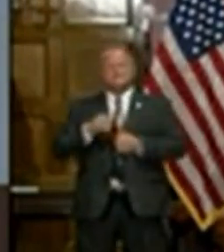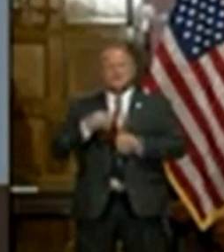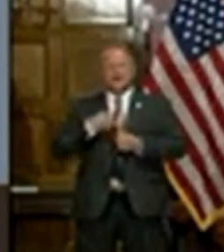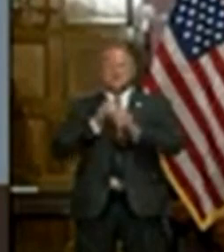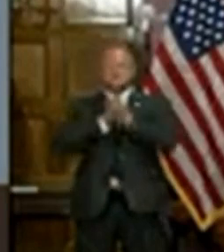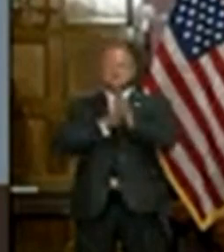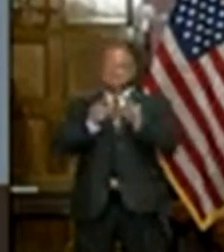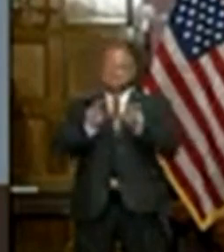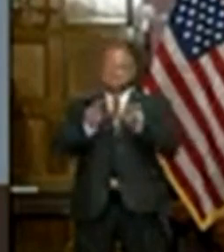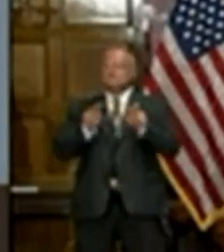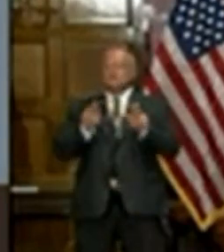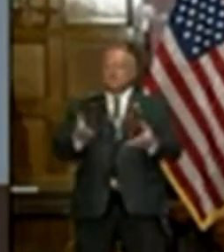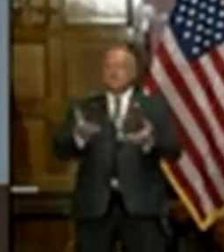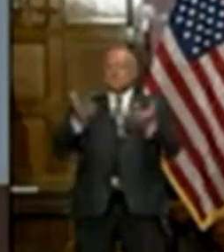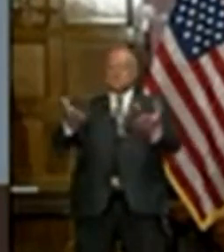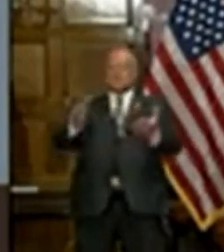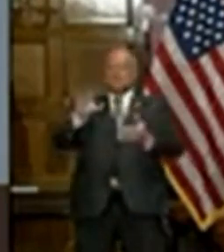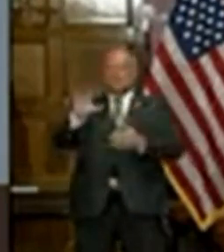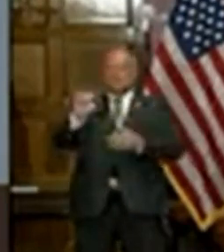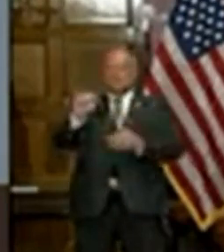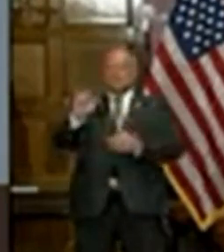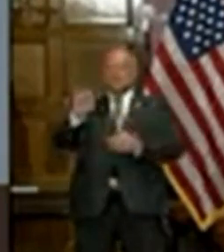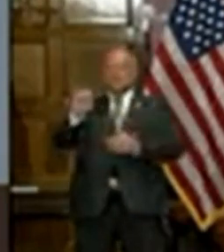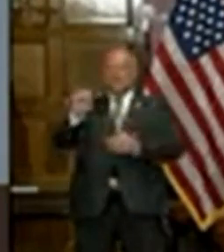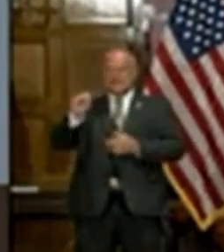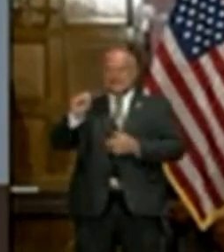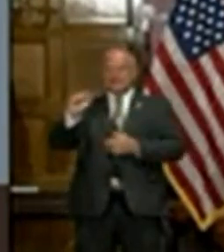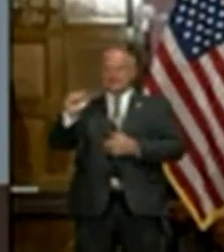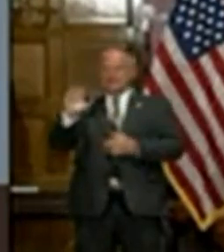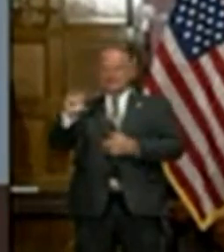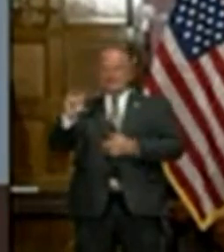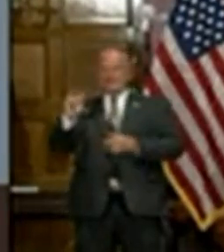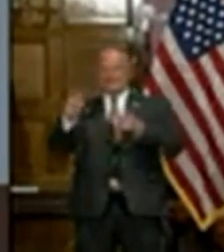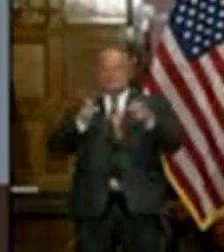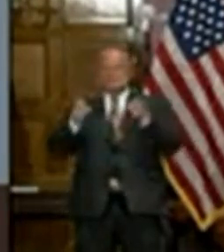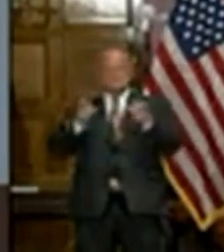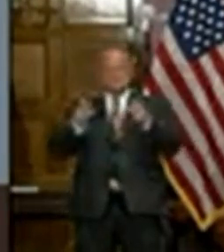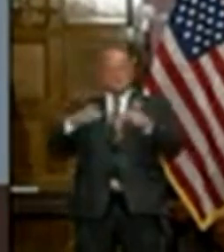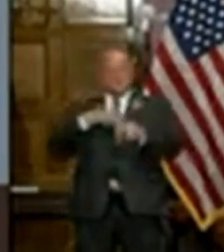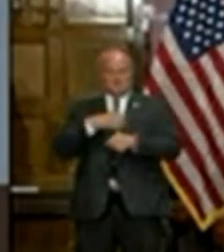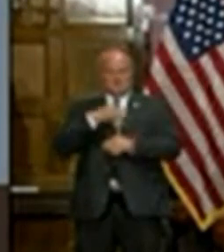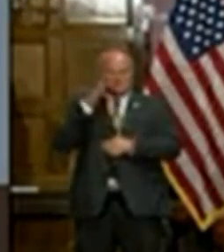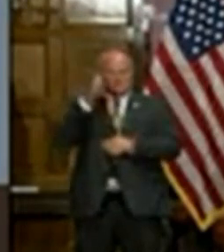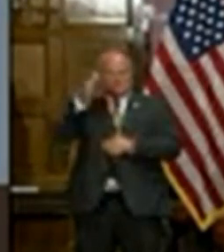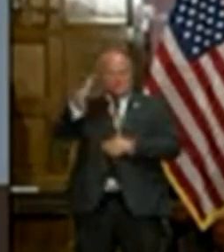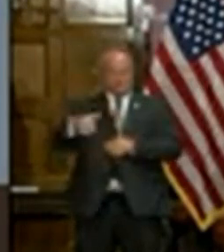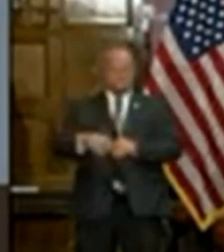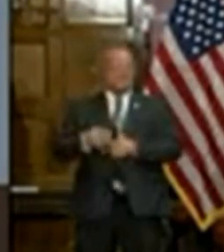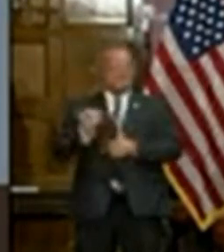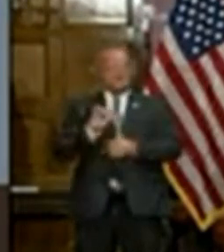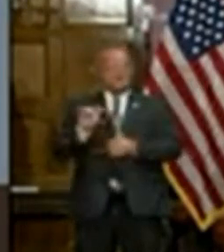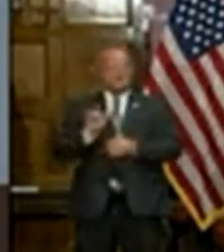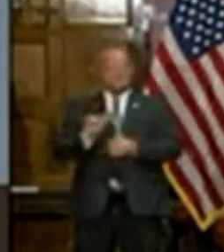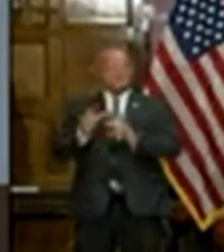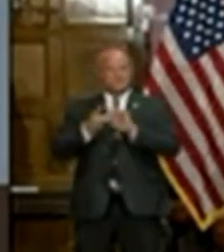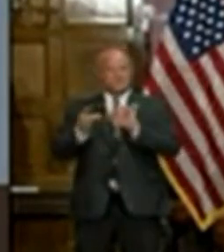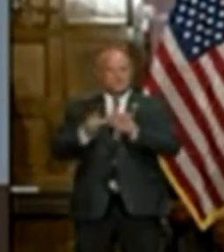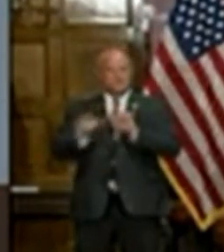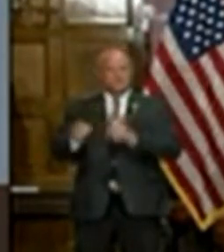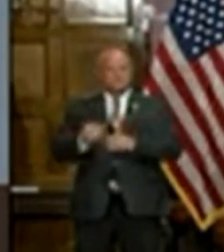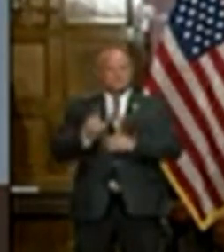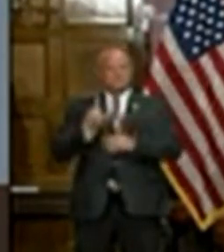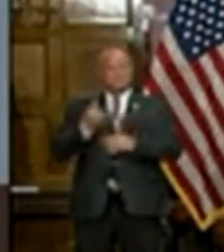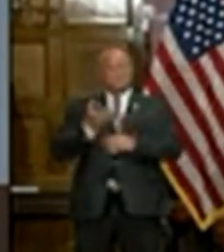Looking forward to presenting that to the CARES Act Steering Committee in the coming days. Also, I want to mention one